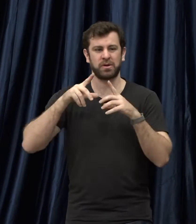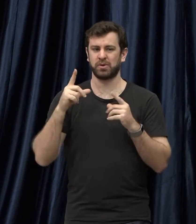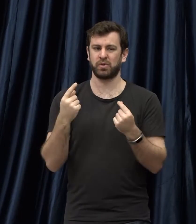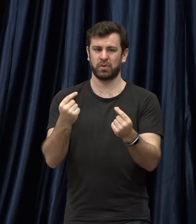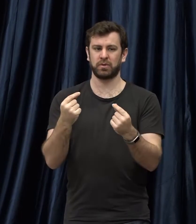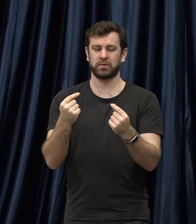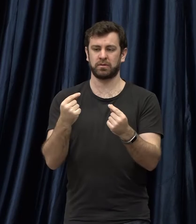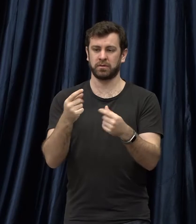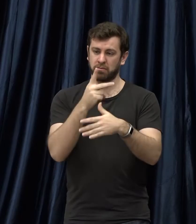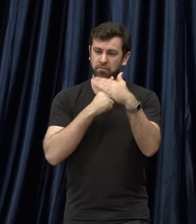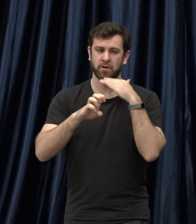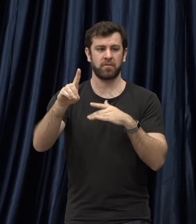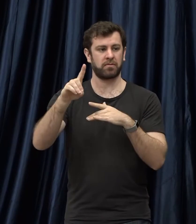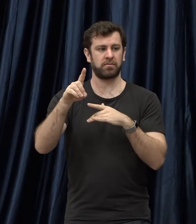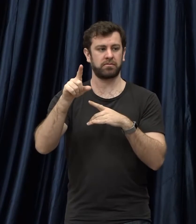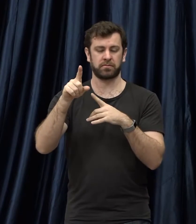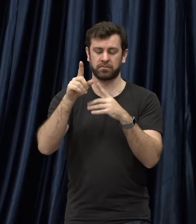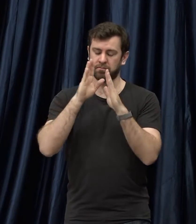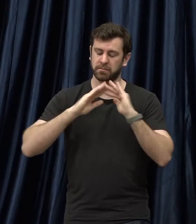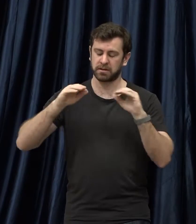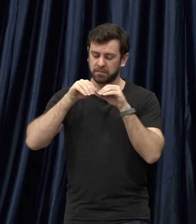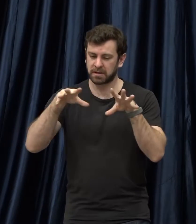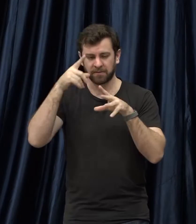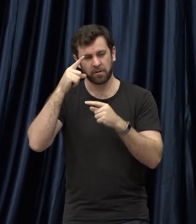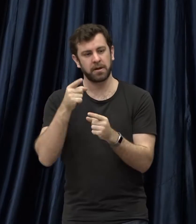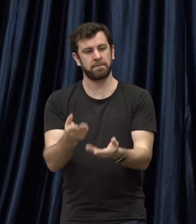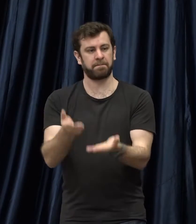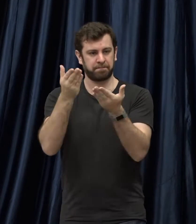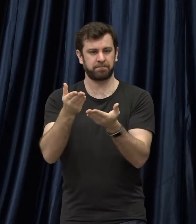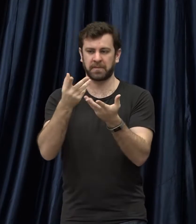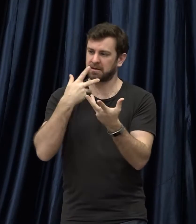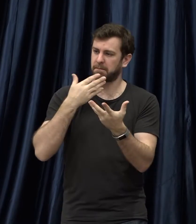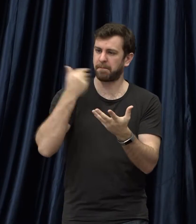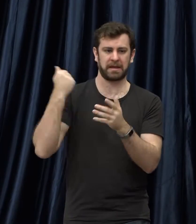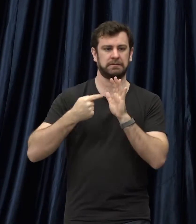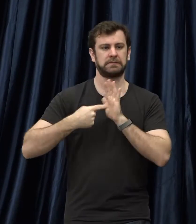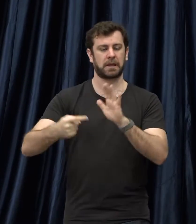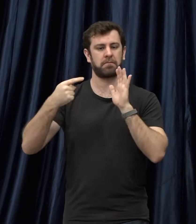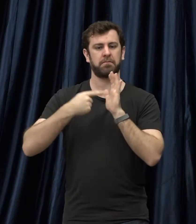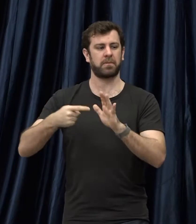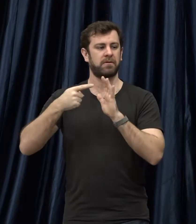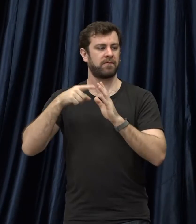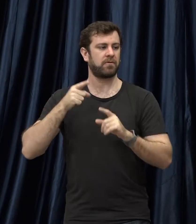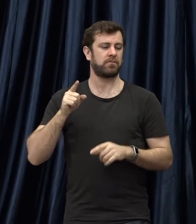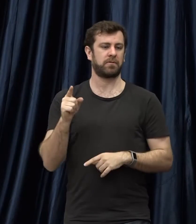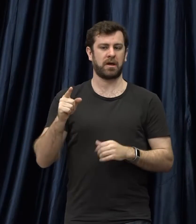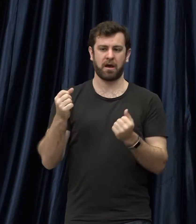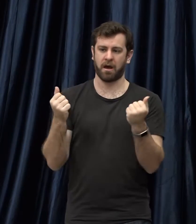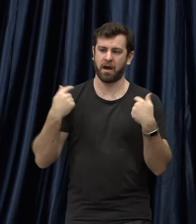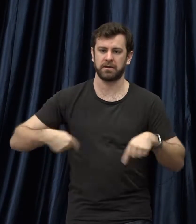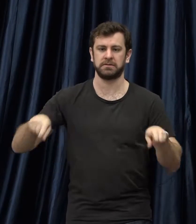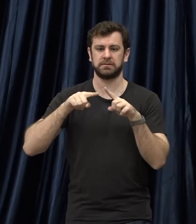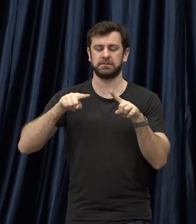Muhammad, peace and blessings be upon him, was the best example of this ihsan under